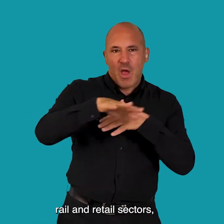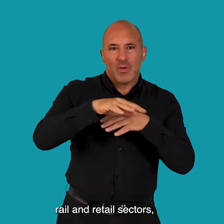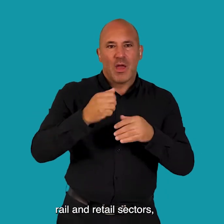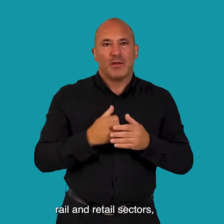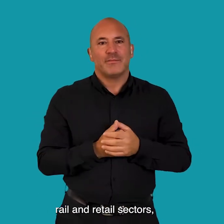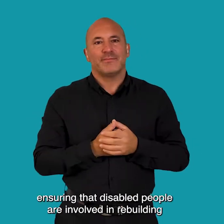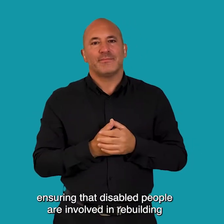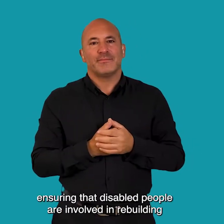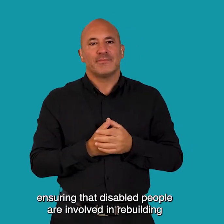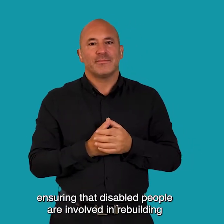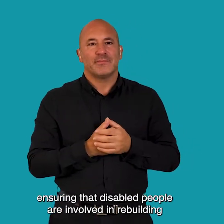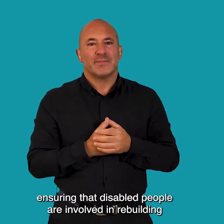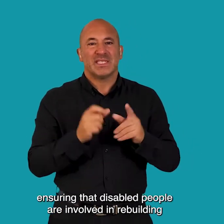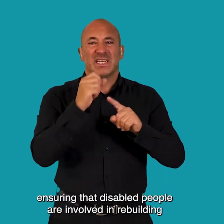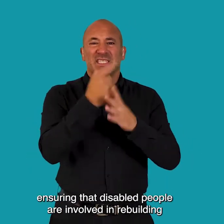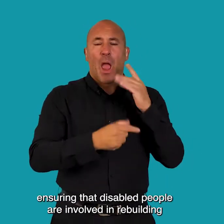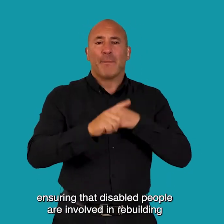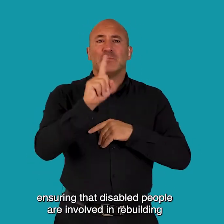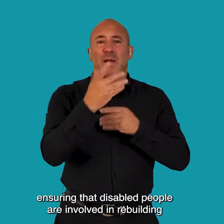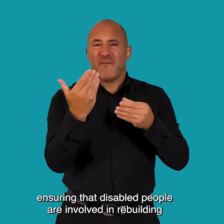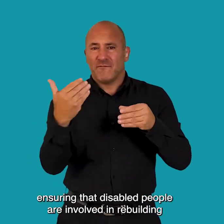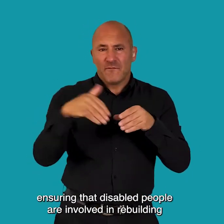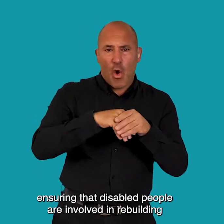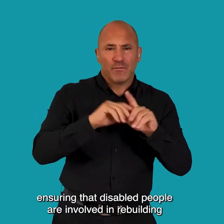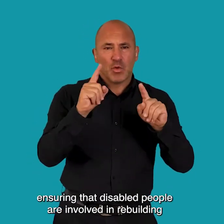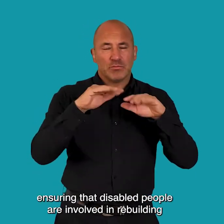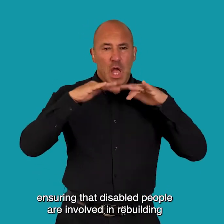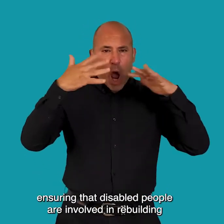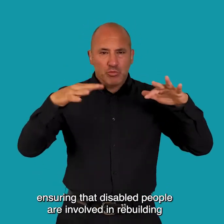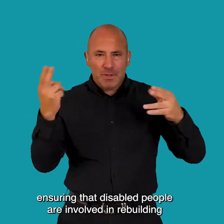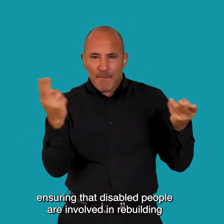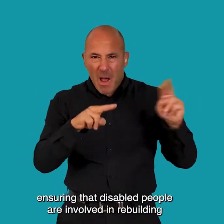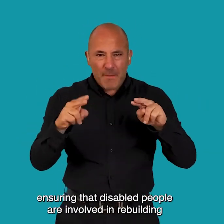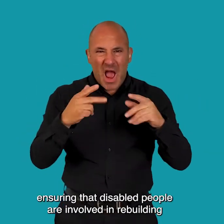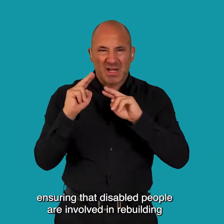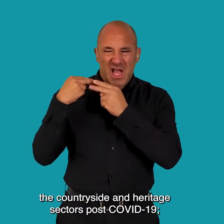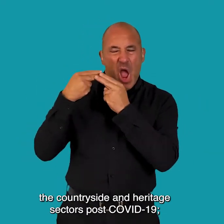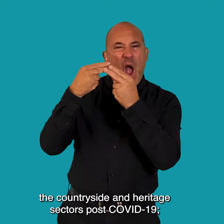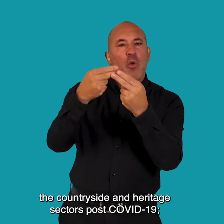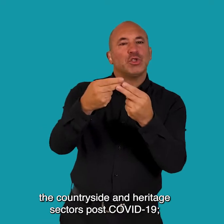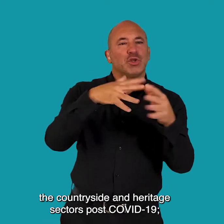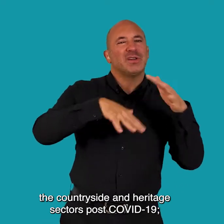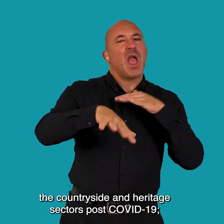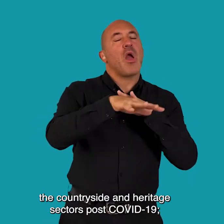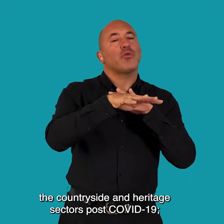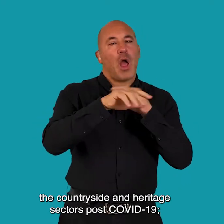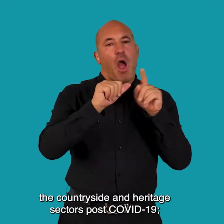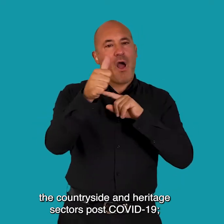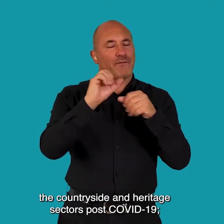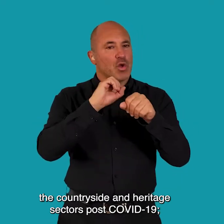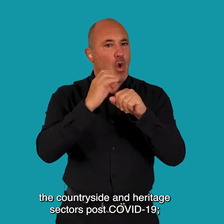sectors, ensuring that disabled people are involved in rebuilding the countryside and heritage